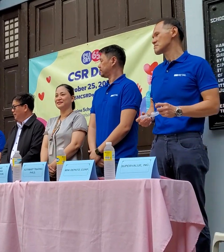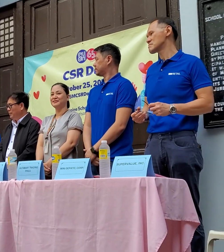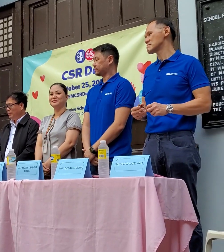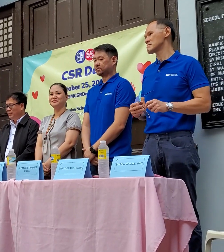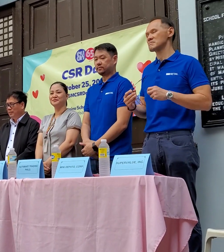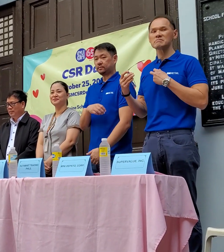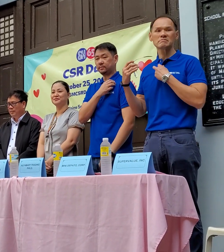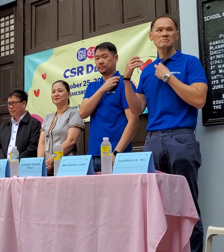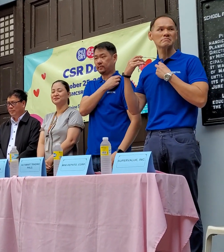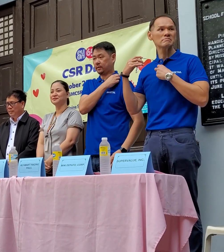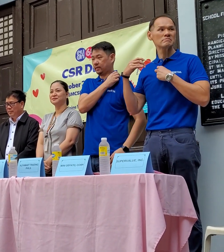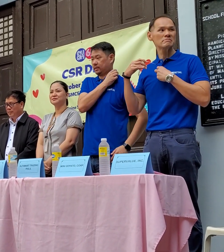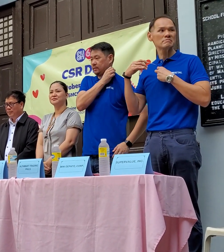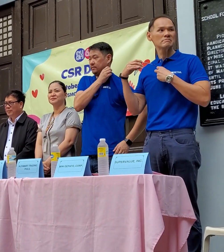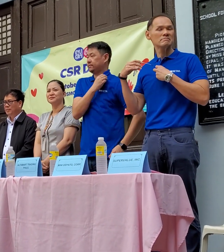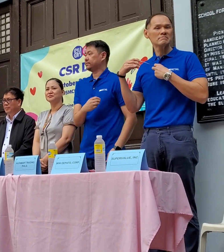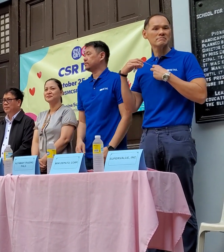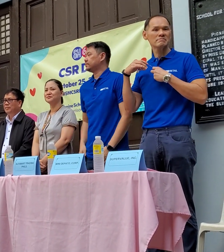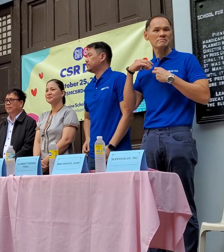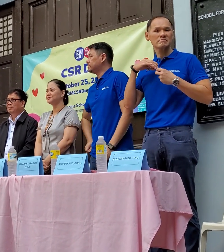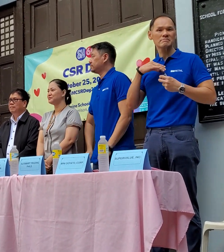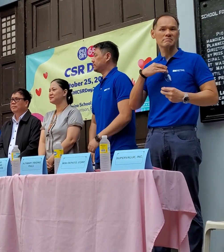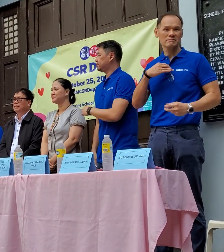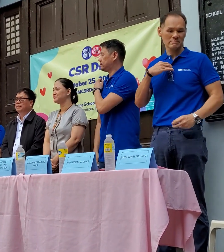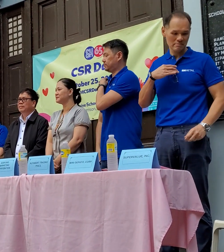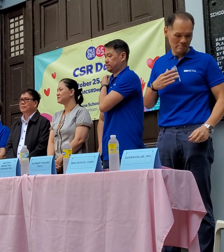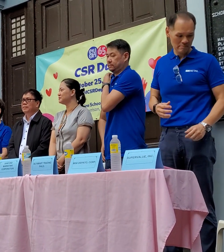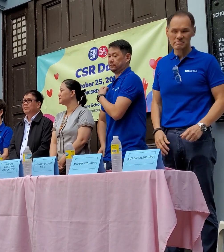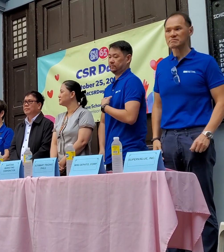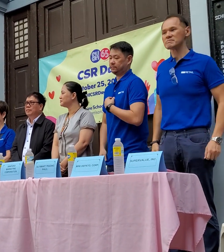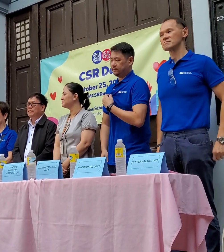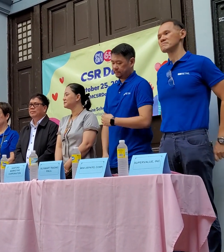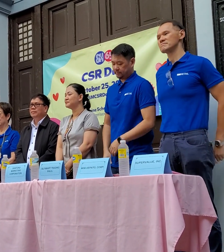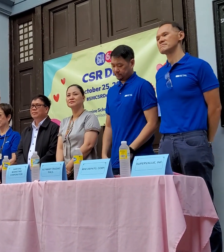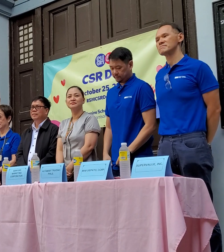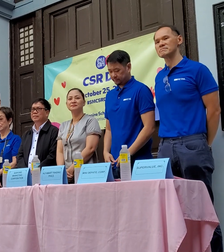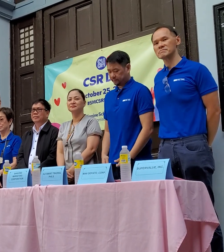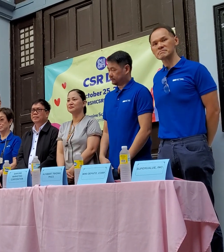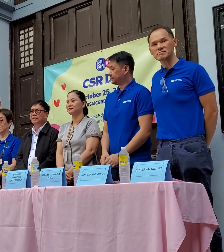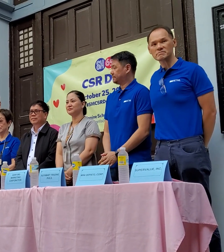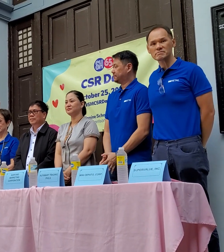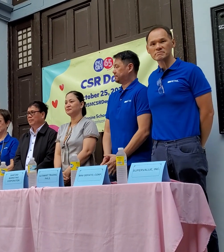We also have Ms. Chat Trinidad, Assistant Vice President for HR, Alpha Mart.